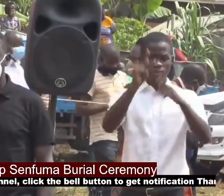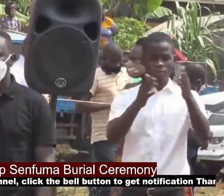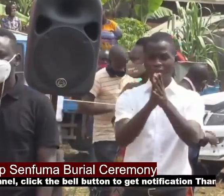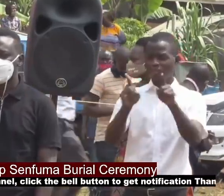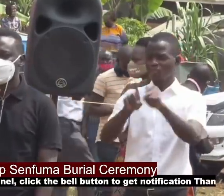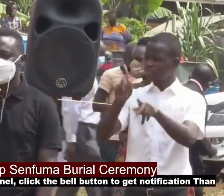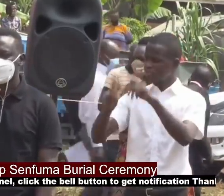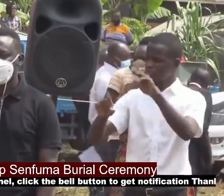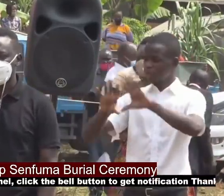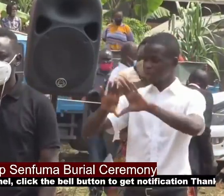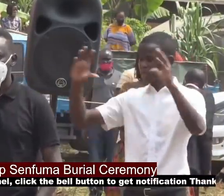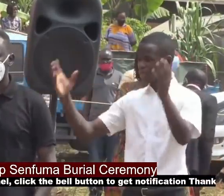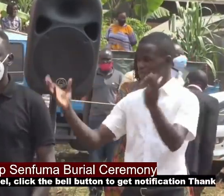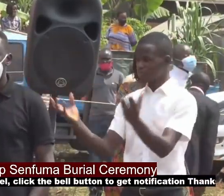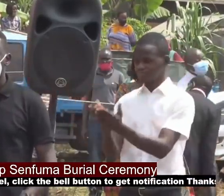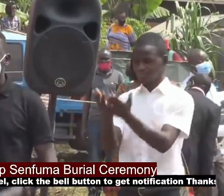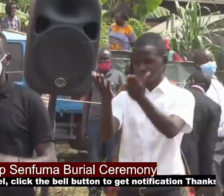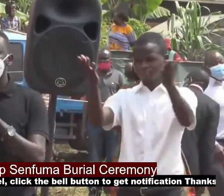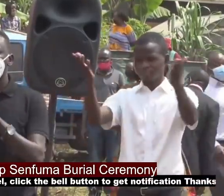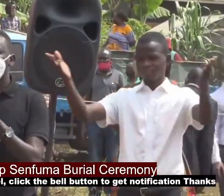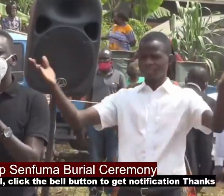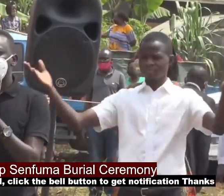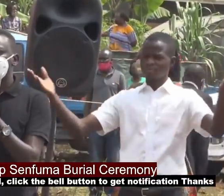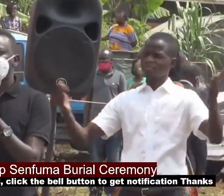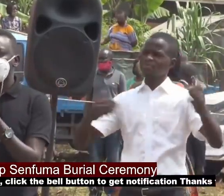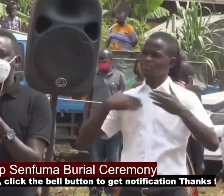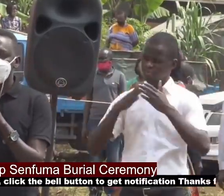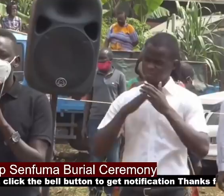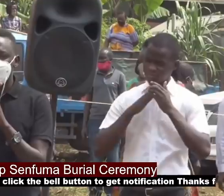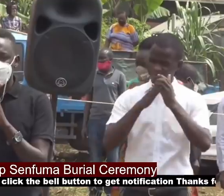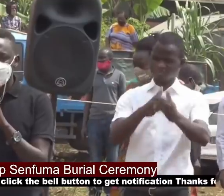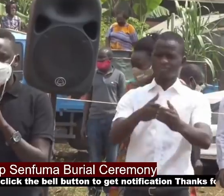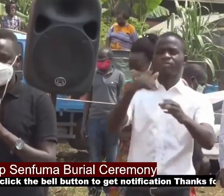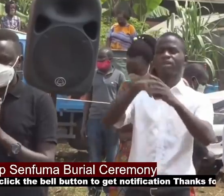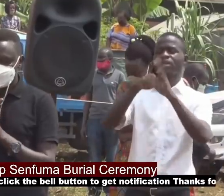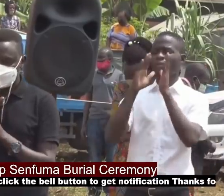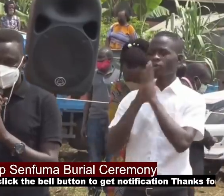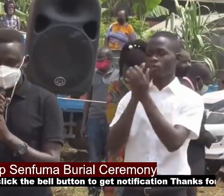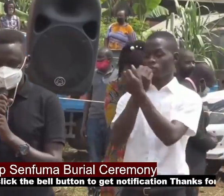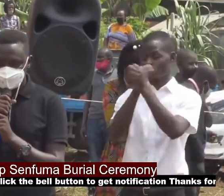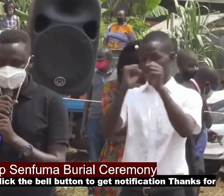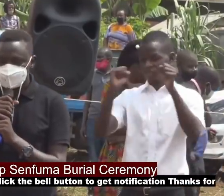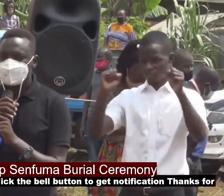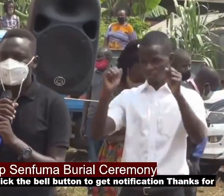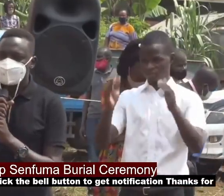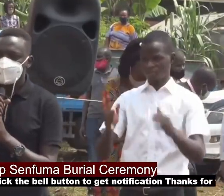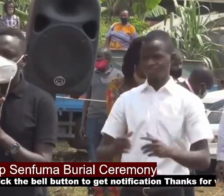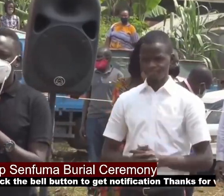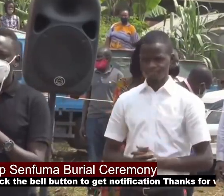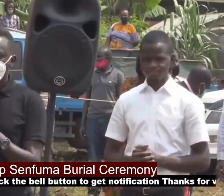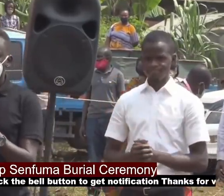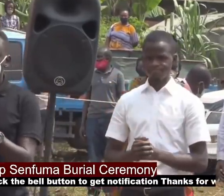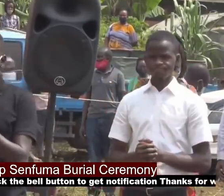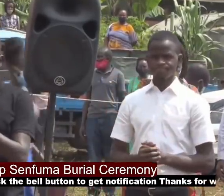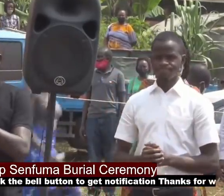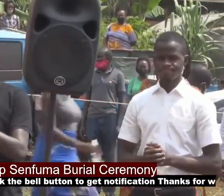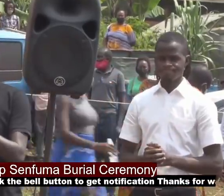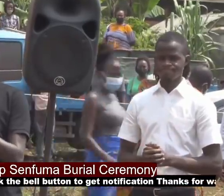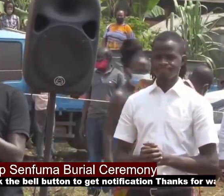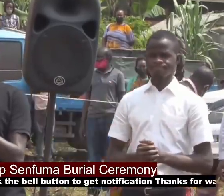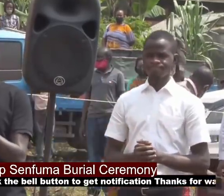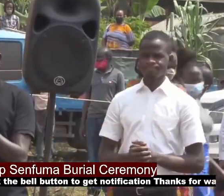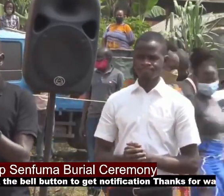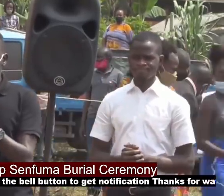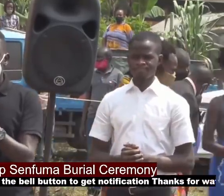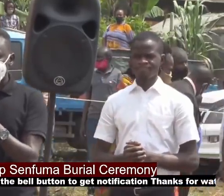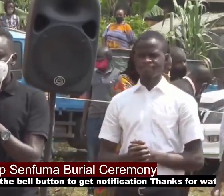yonna. All those here and outside in the world. I'm going to lead you in the confession prayer.